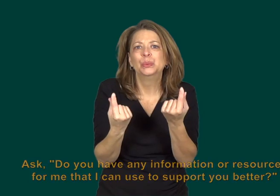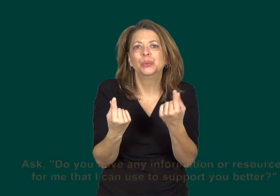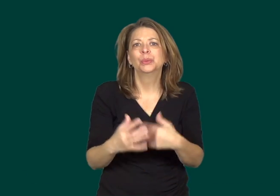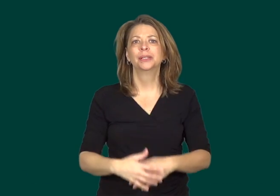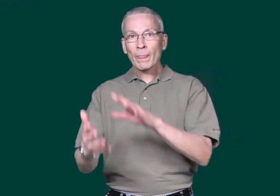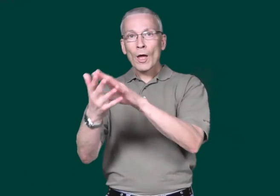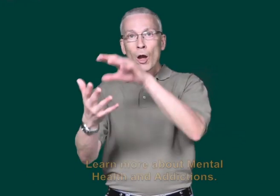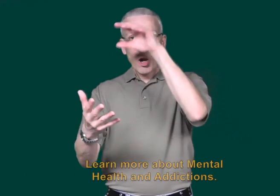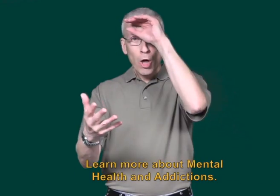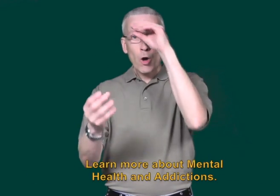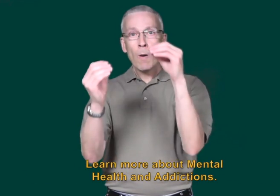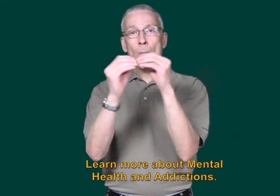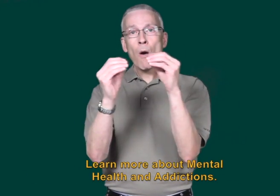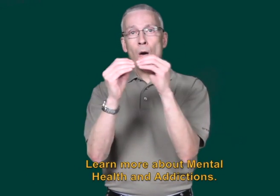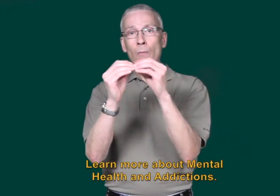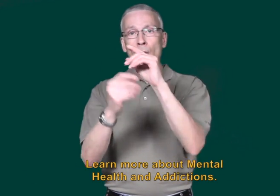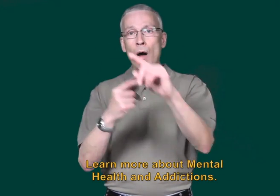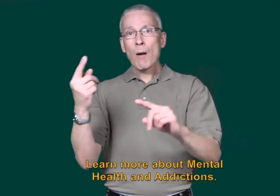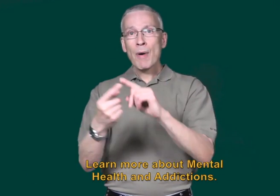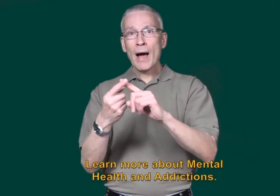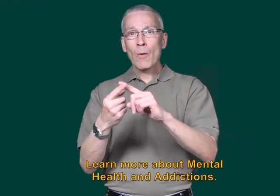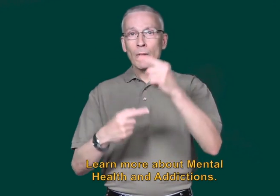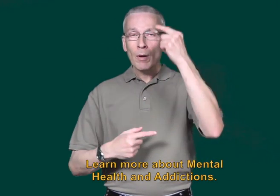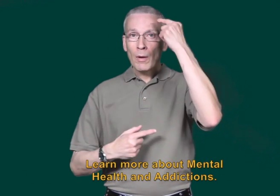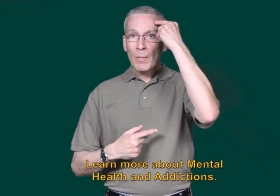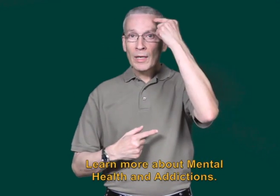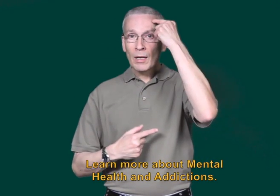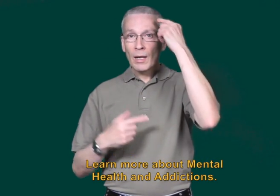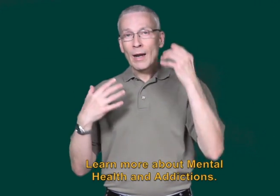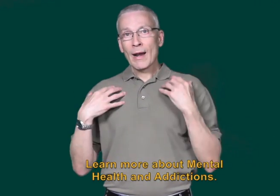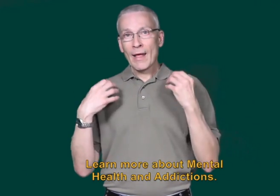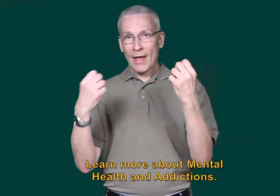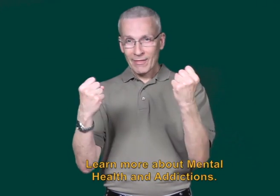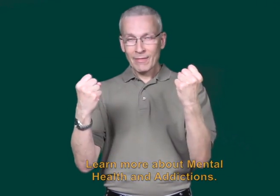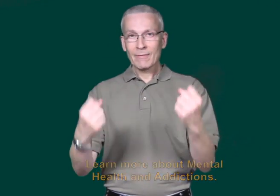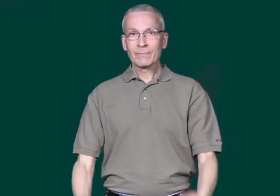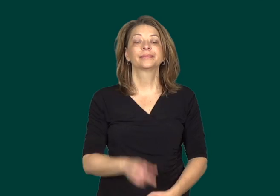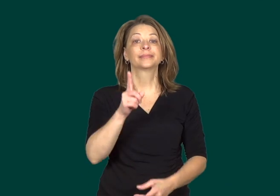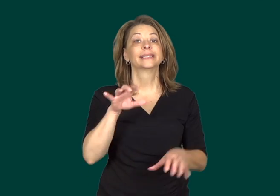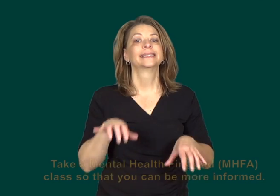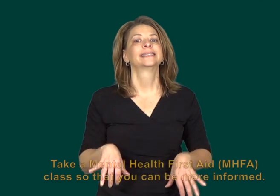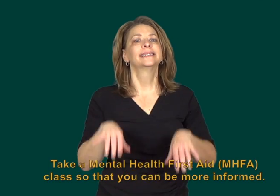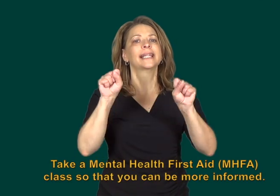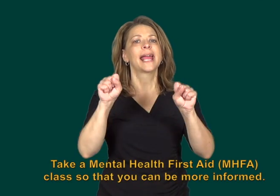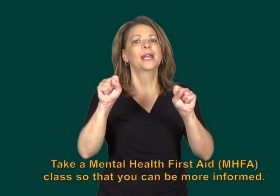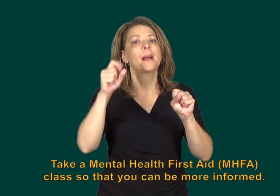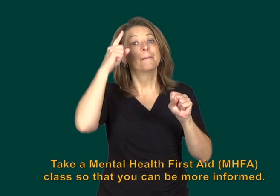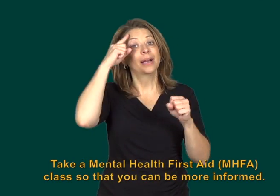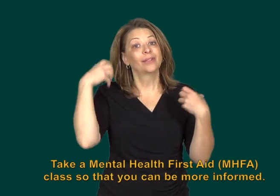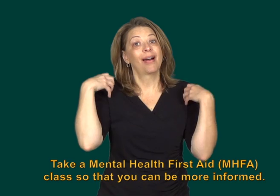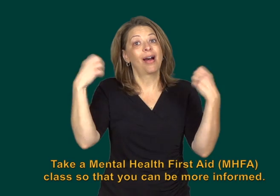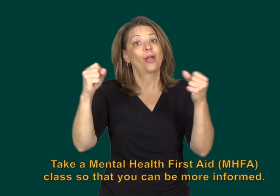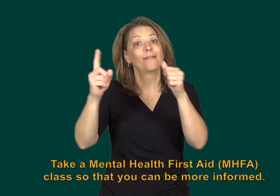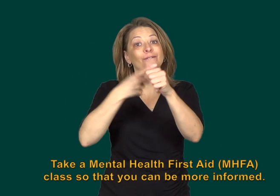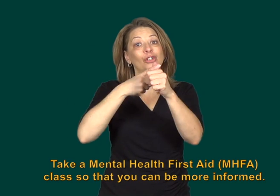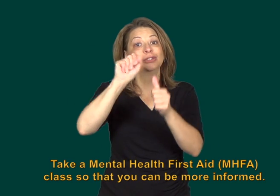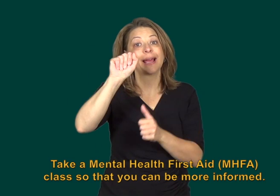better? Learn more about mental health and addictions. Take a mental health first